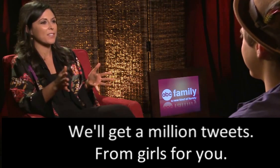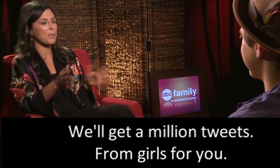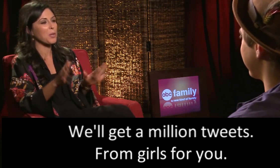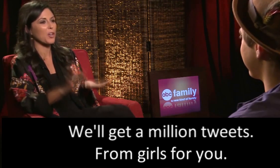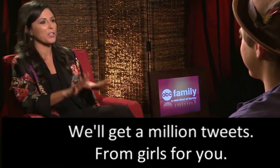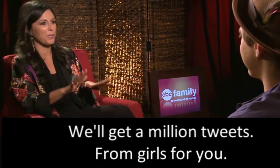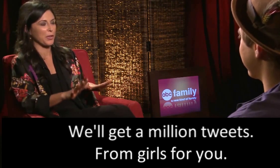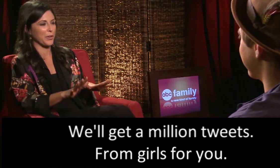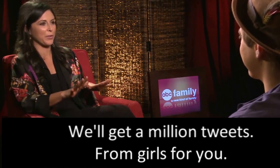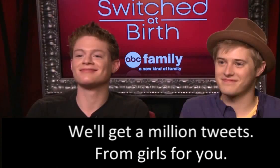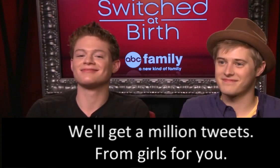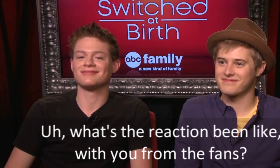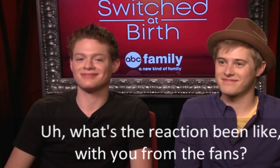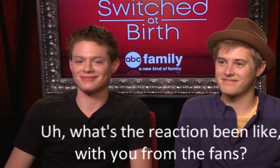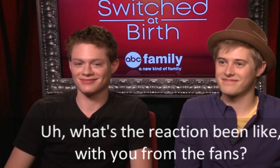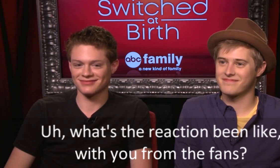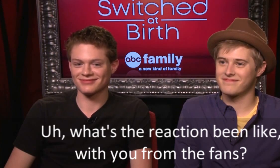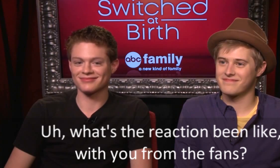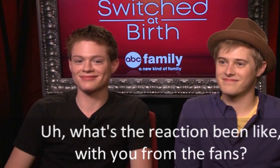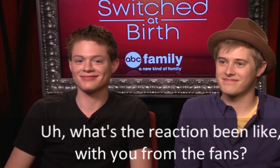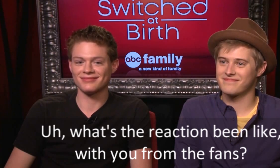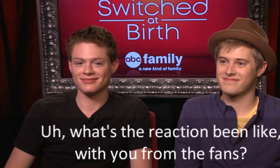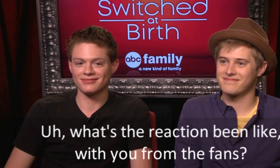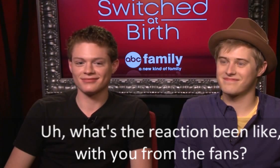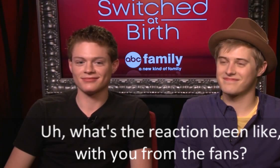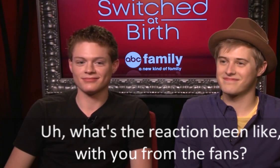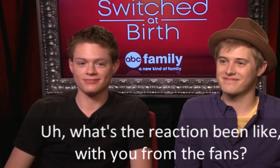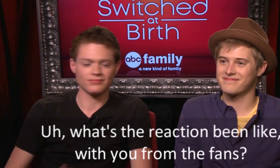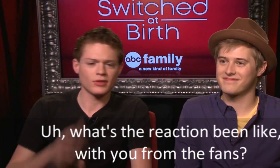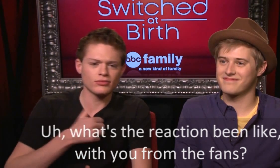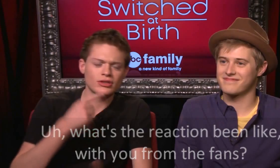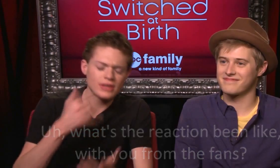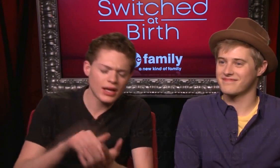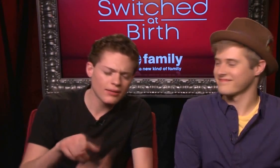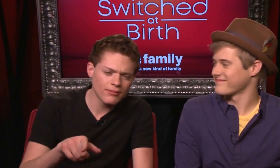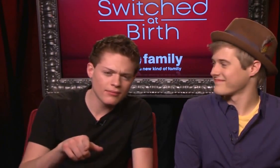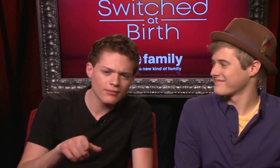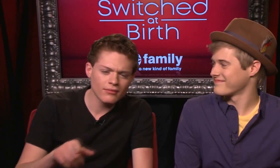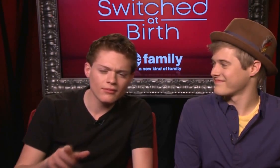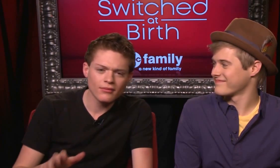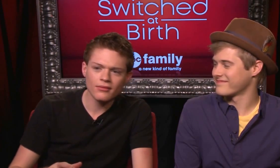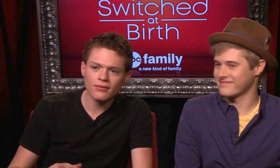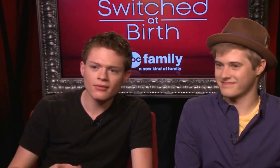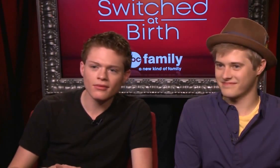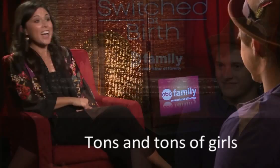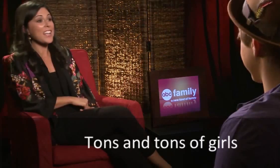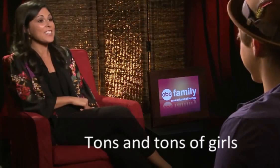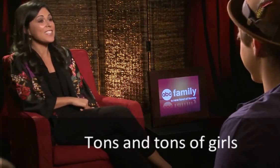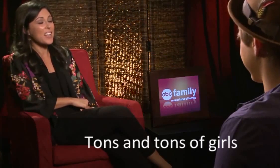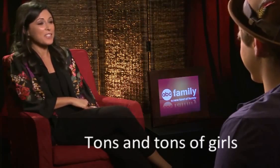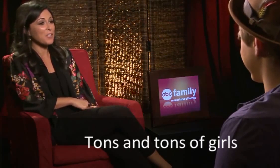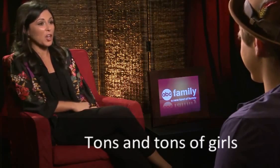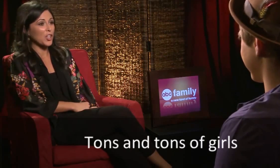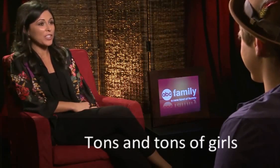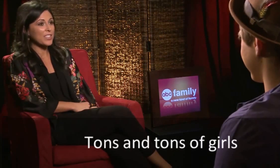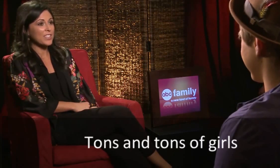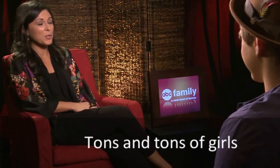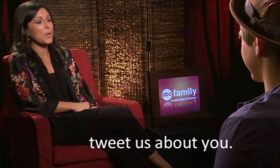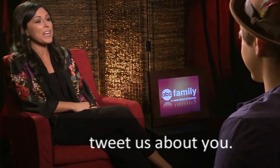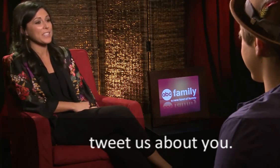from girls for you. What's the reaction been like with you from the fans? I'm sorry, could you say that again? Tons and tons of girls tweet us